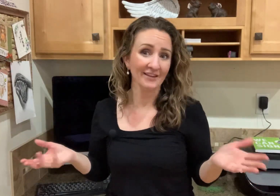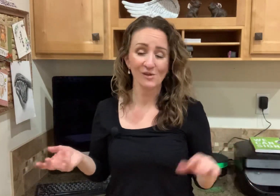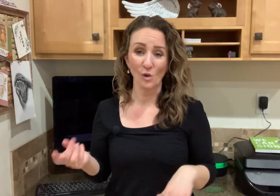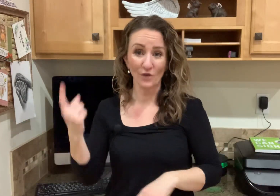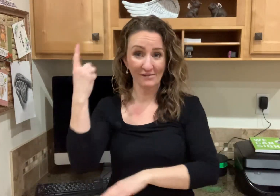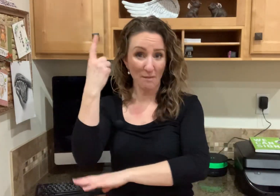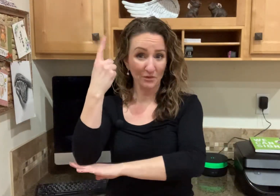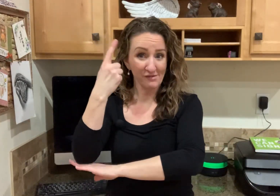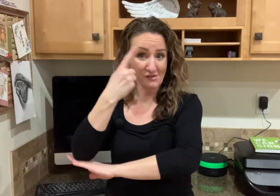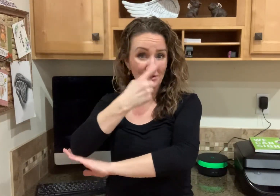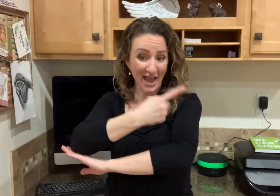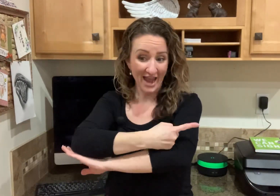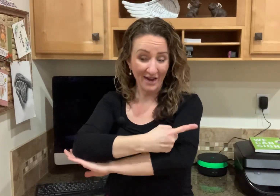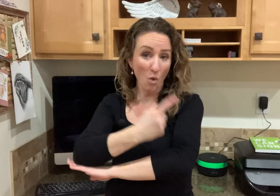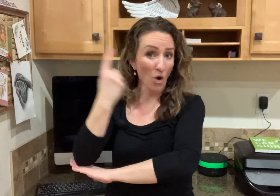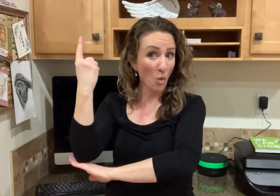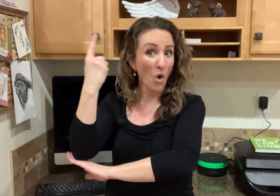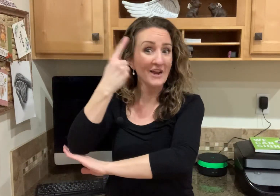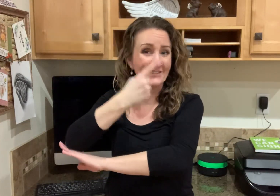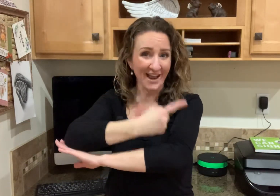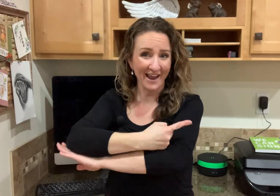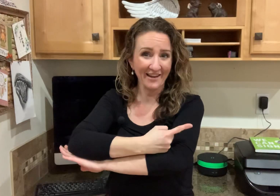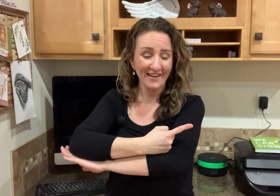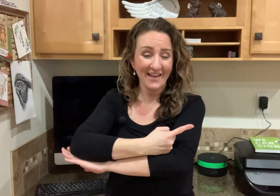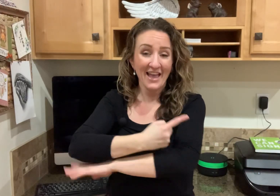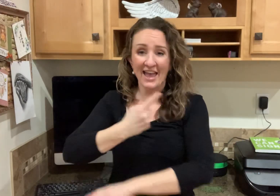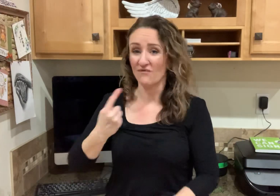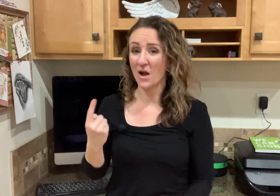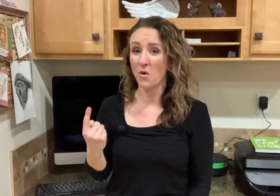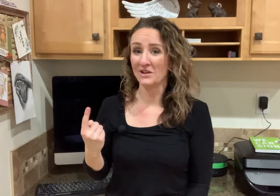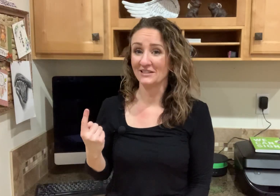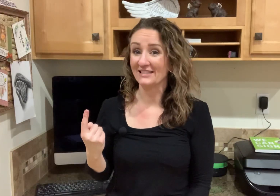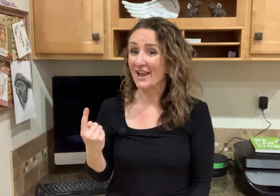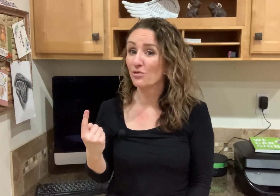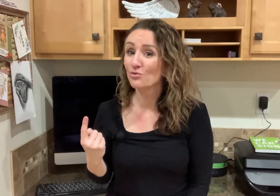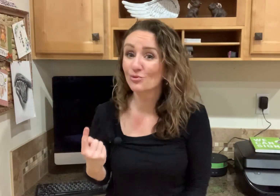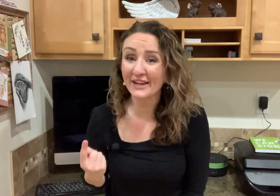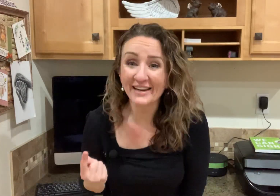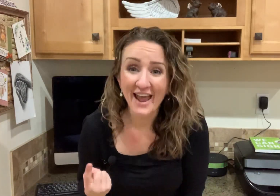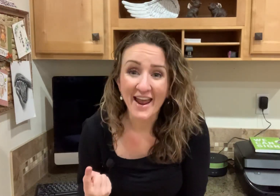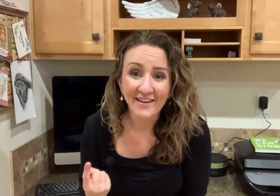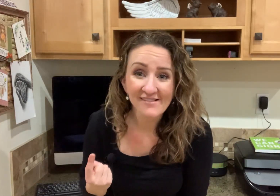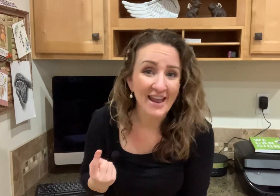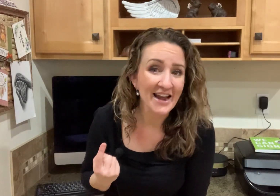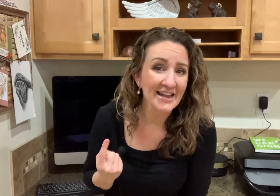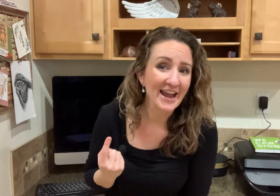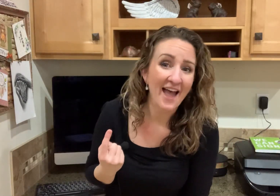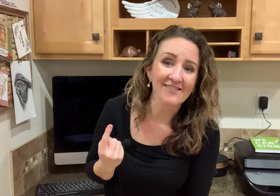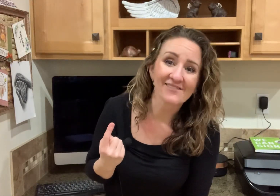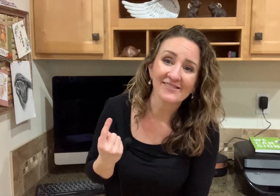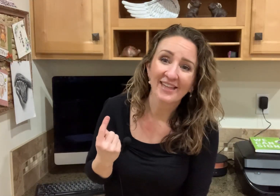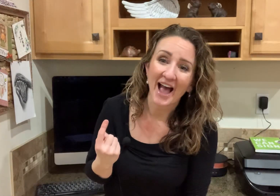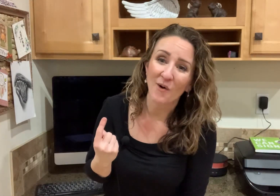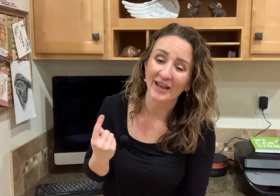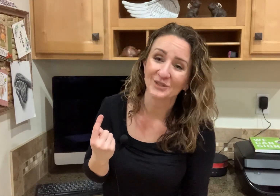So for example, this is day or 1 day. If I wanted to say 3 days, any guess how I could do